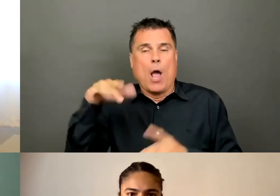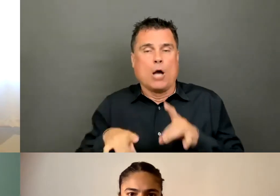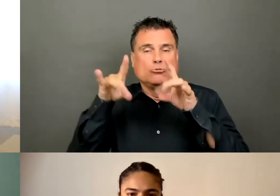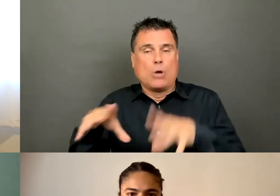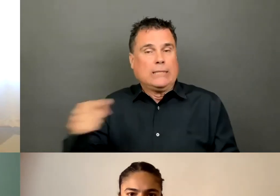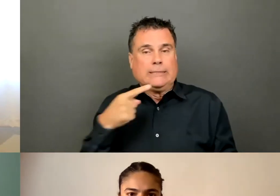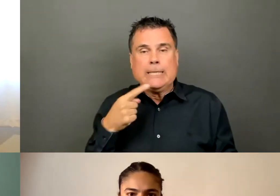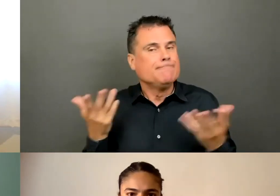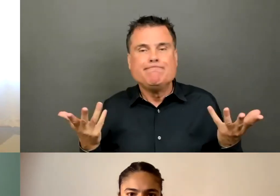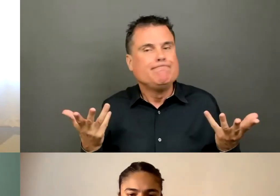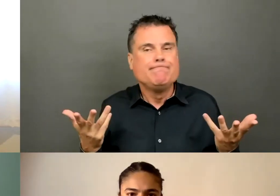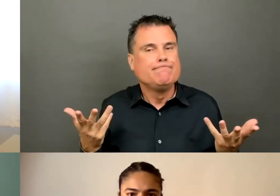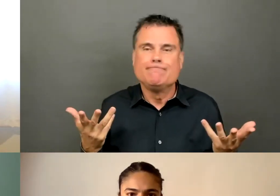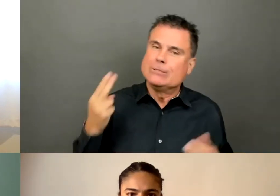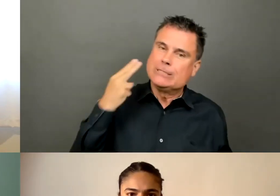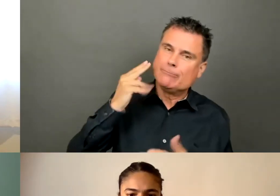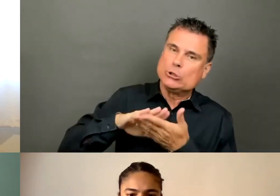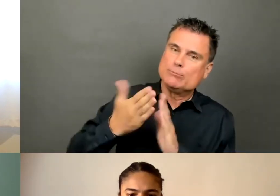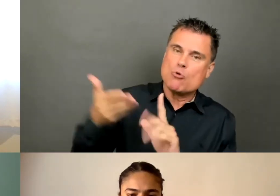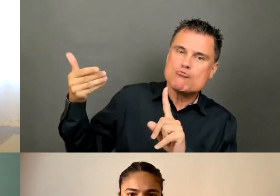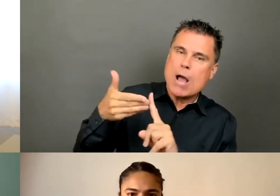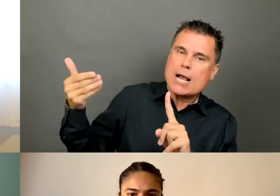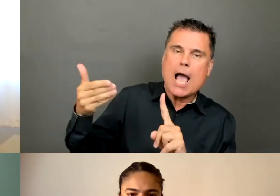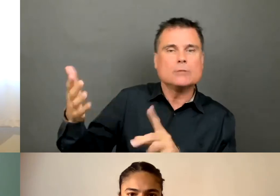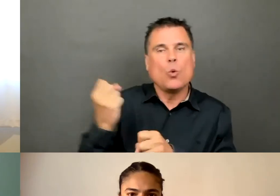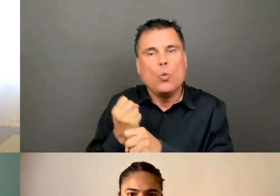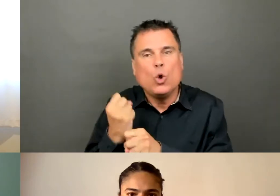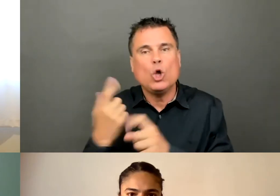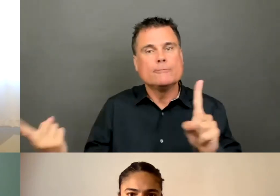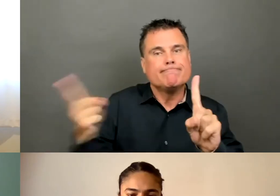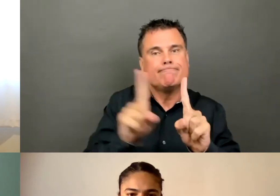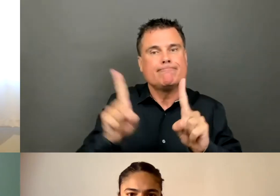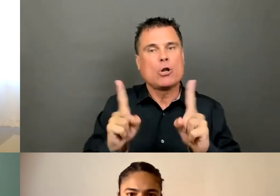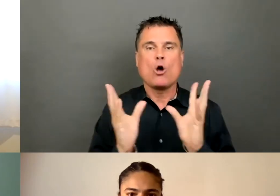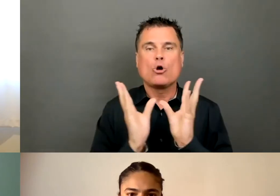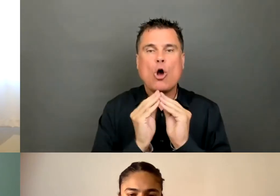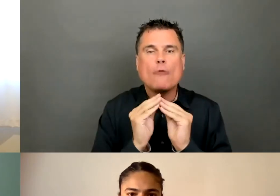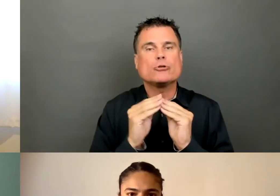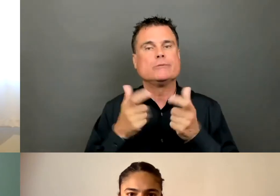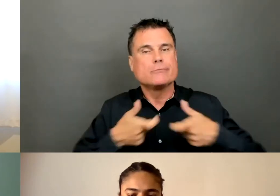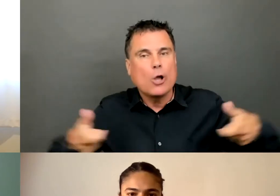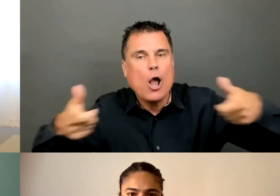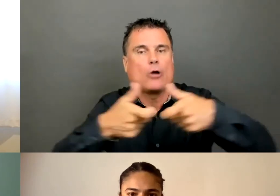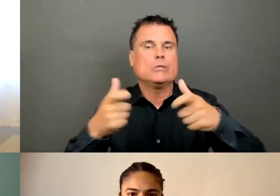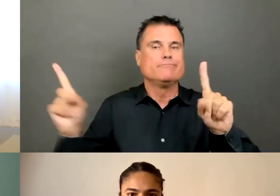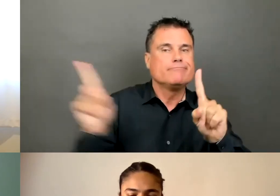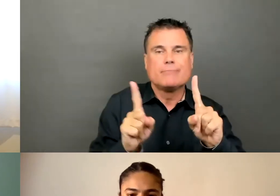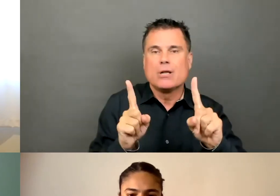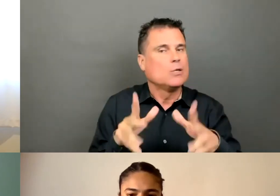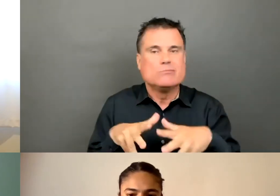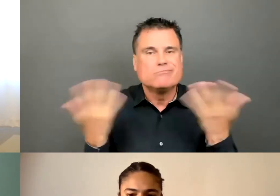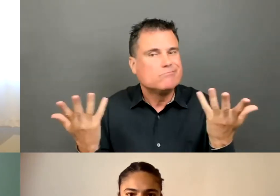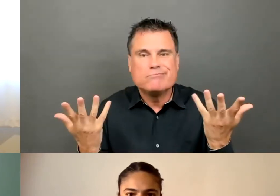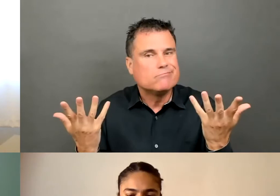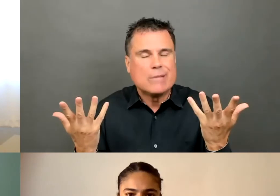then the second question is from Australia, is that with deaf interpreters recognize their work in